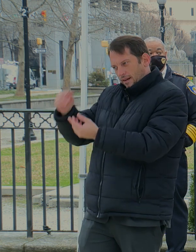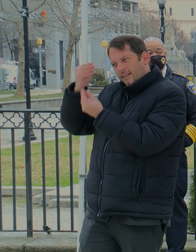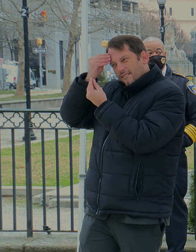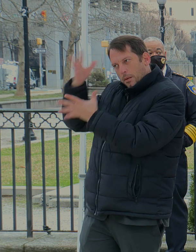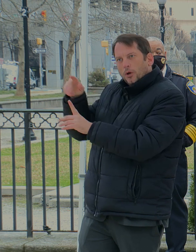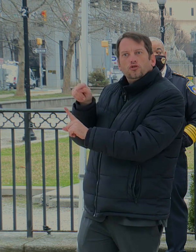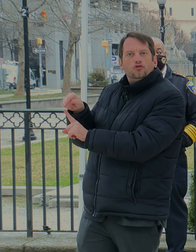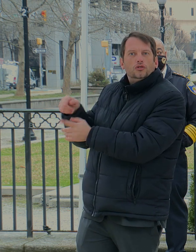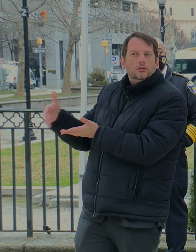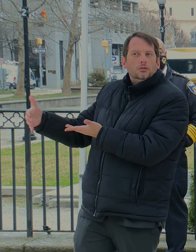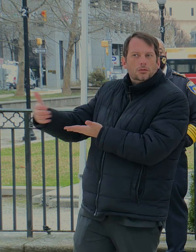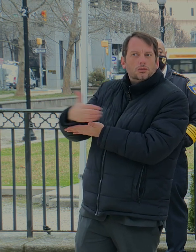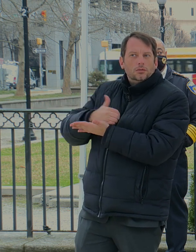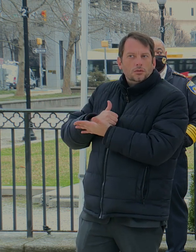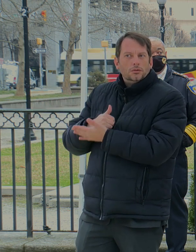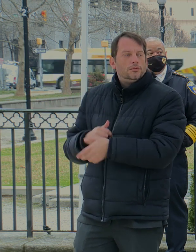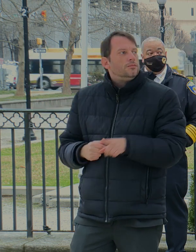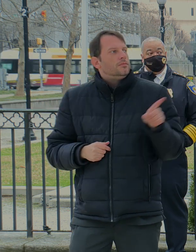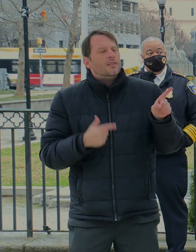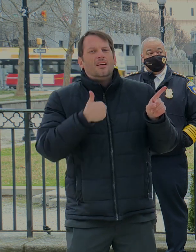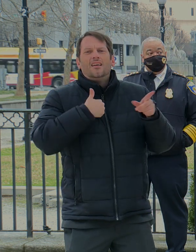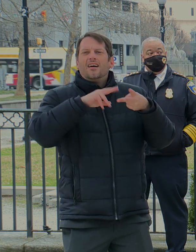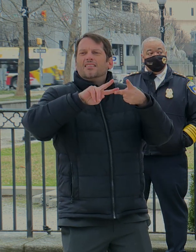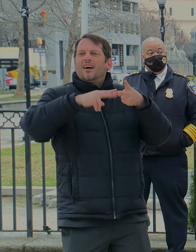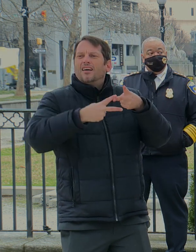Can I ask a question of the vaccine plan?